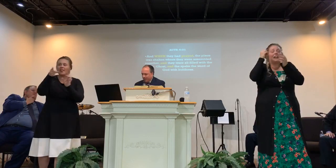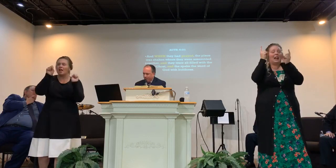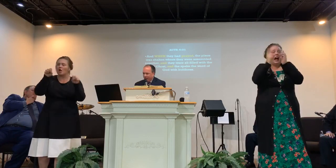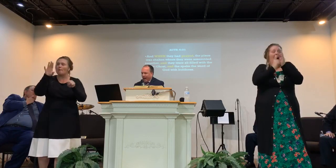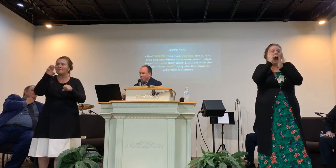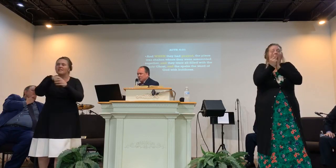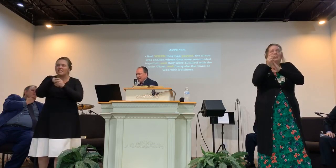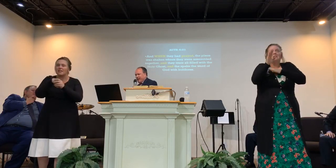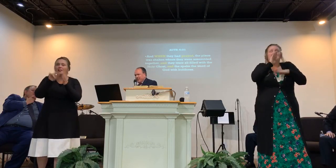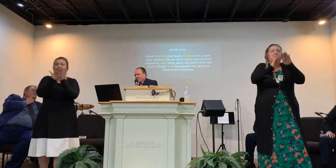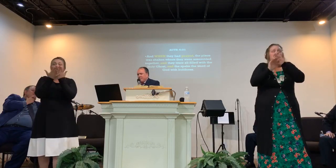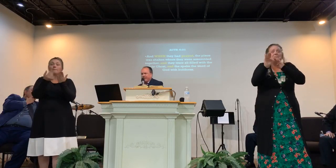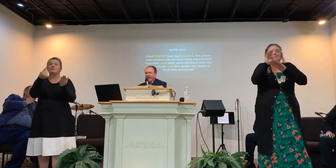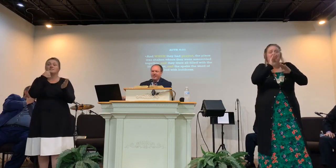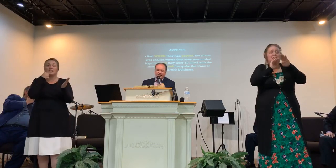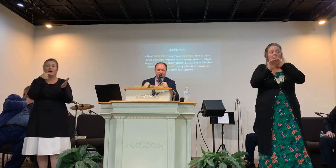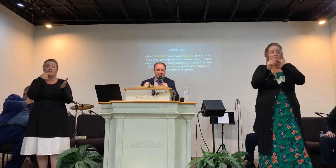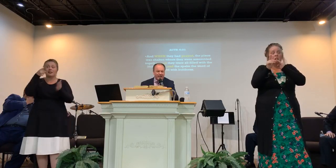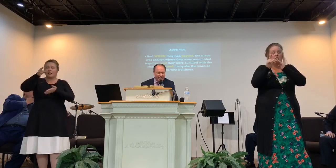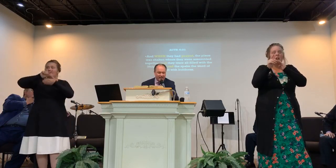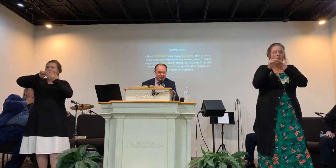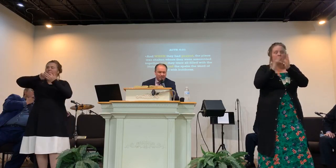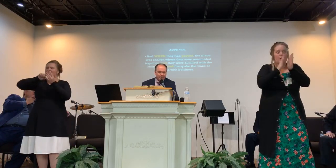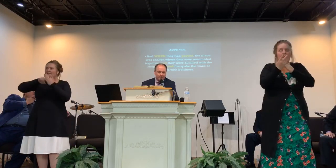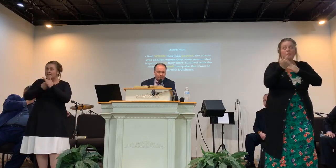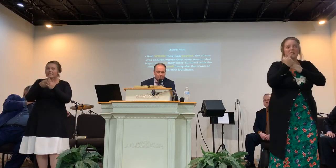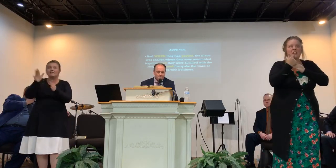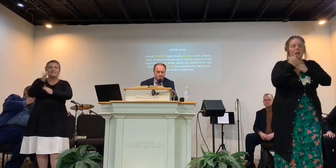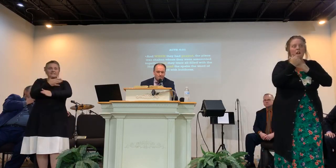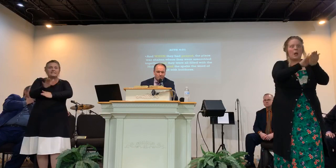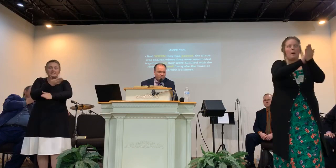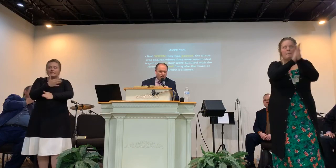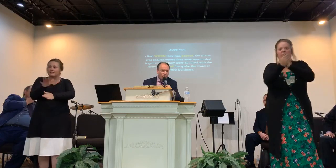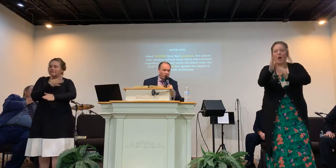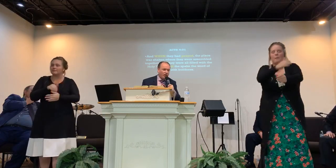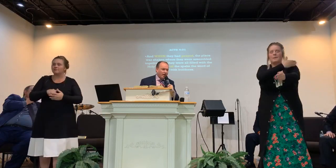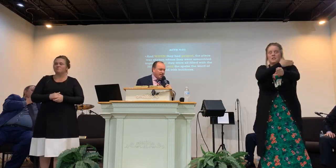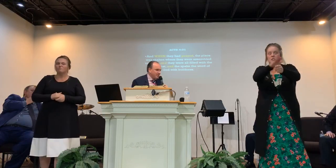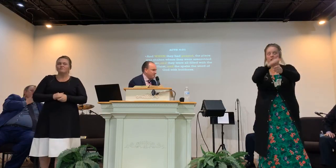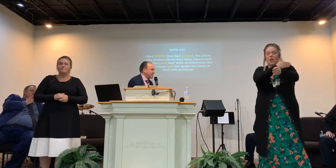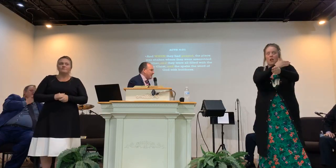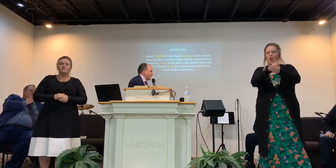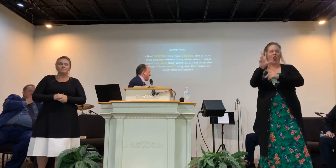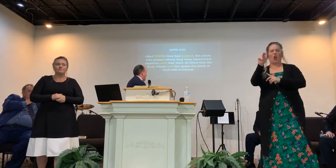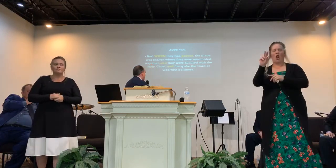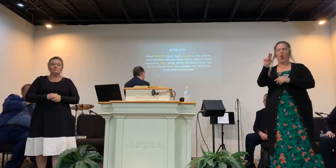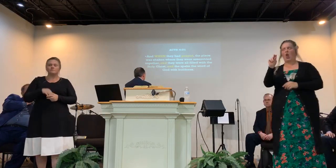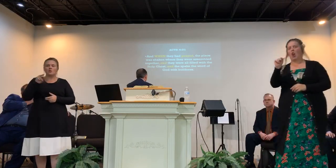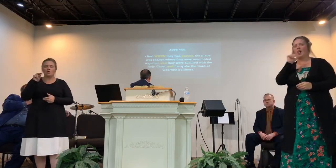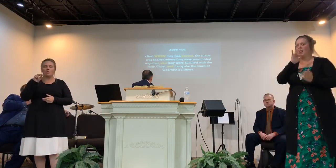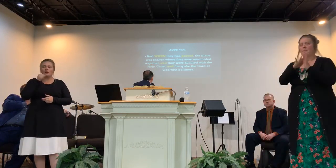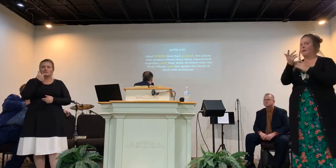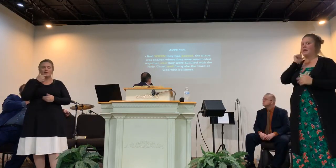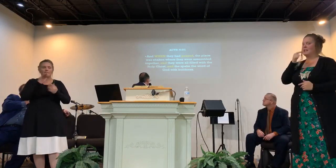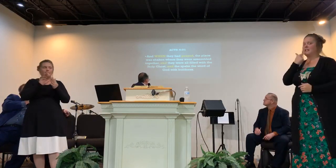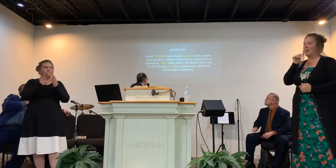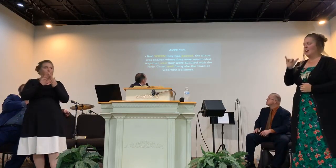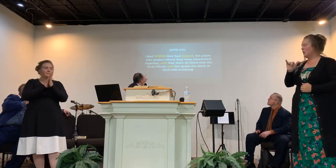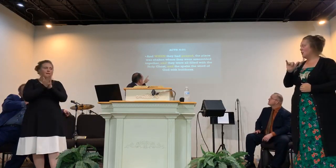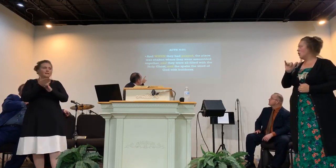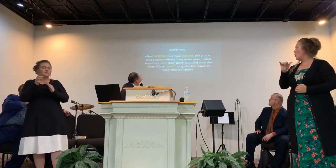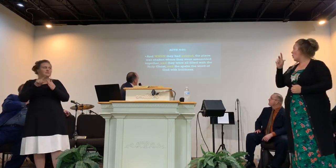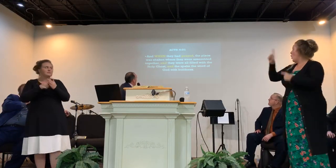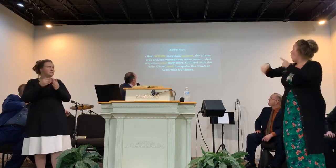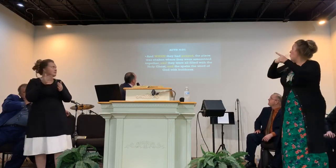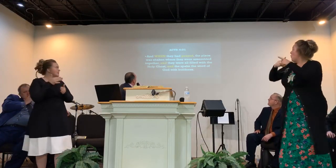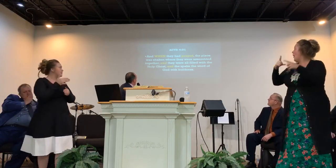in, the Bible says they began to sing. No, it doesn't say they began to sing. It says, and